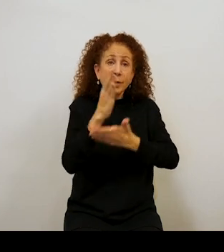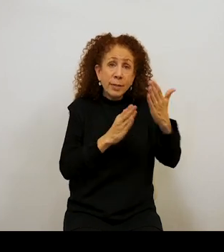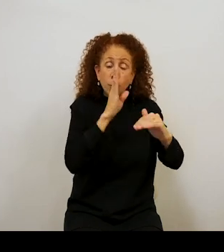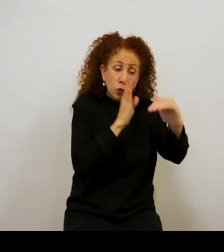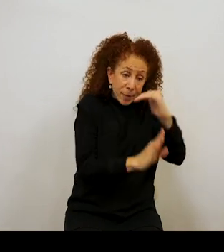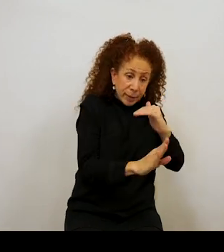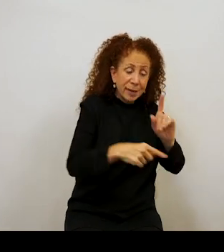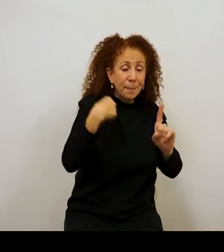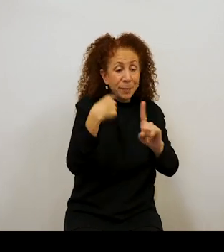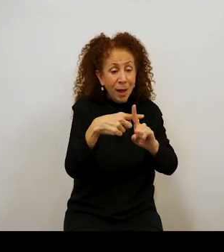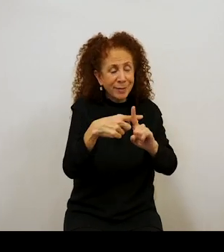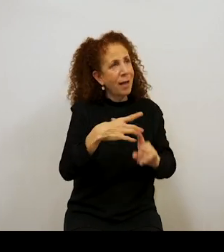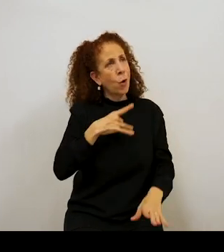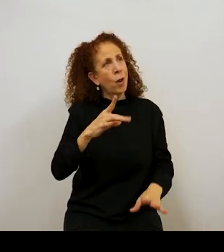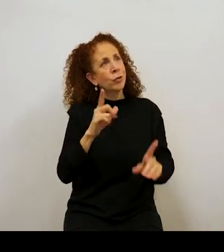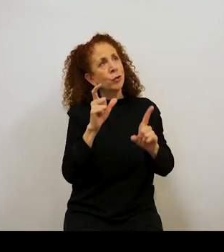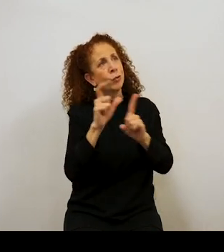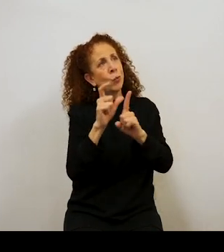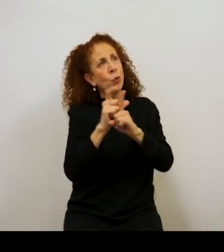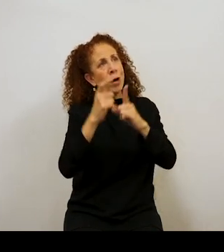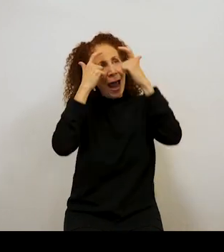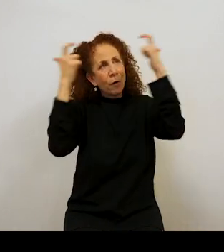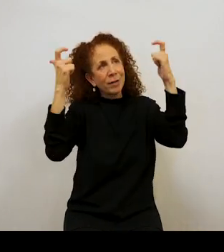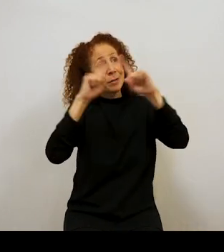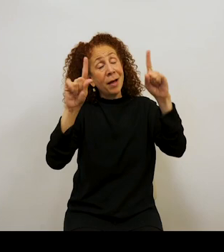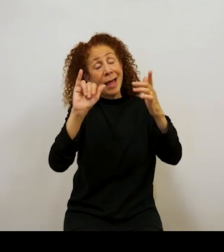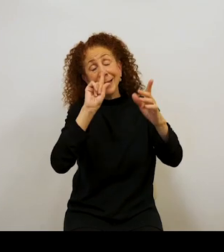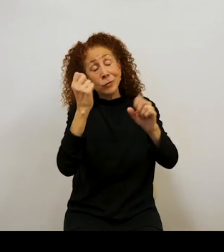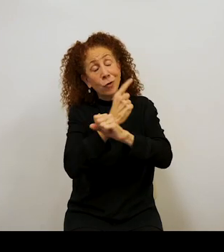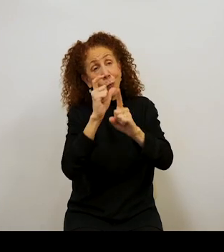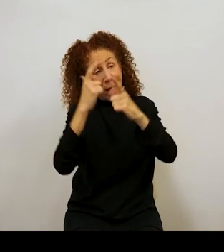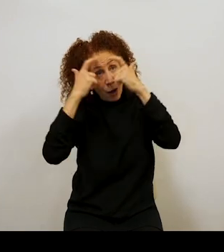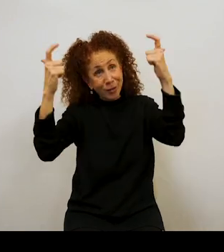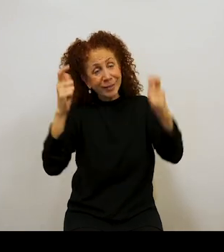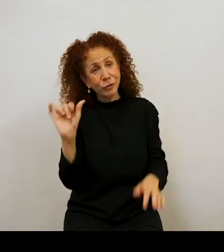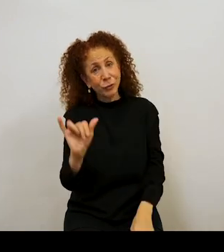degree. I don't like to use the word arrogance, but you have to, but that's probably what I mean.